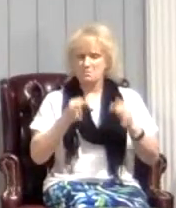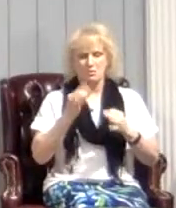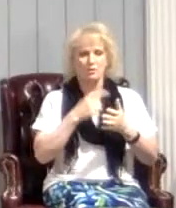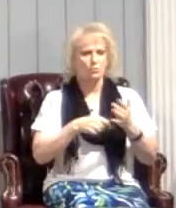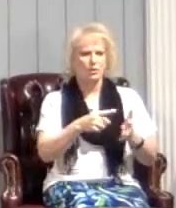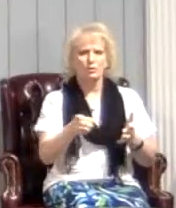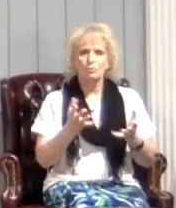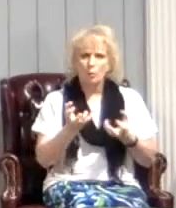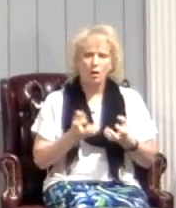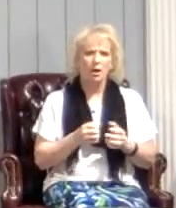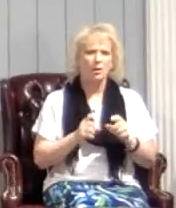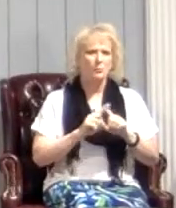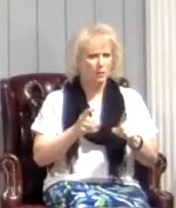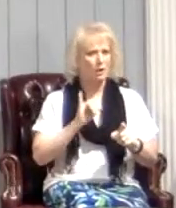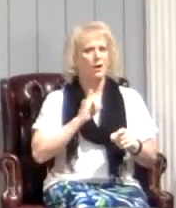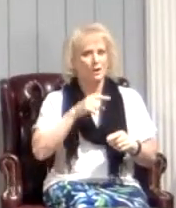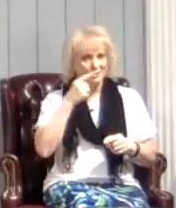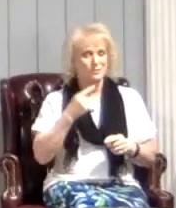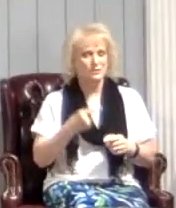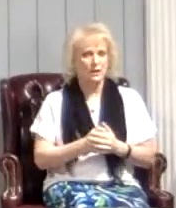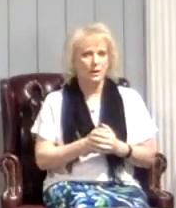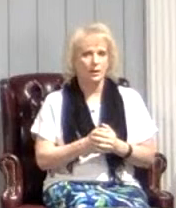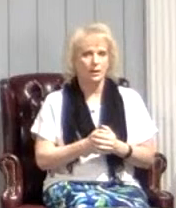of, but I am saying that